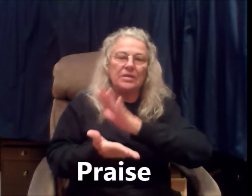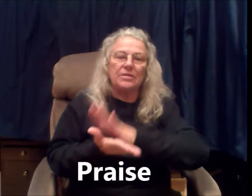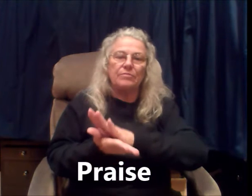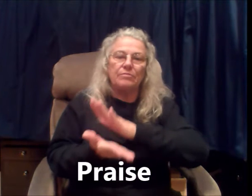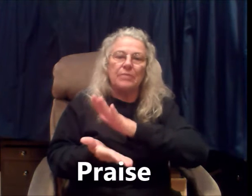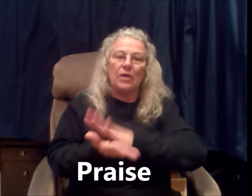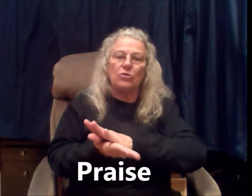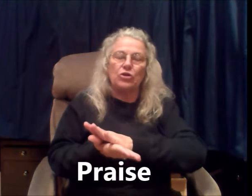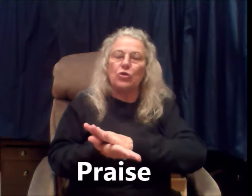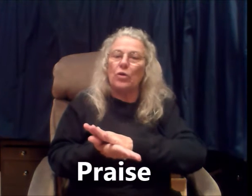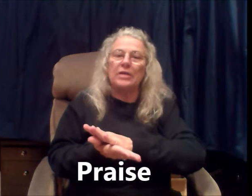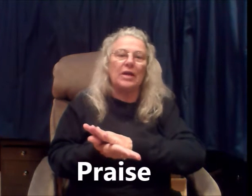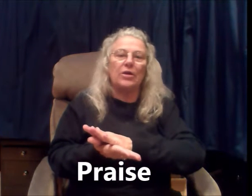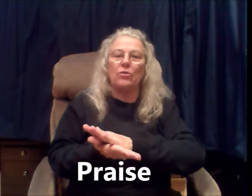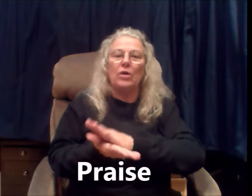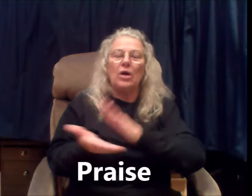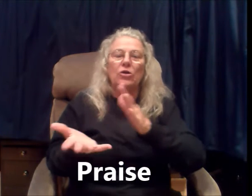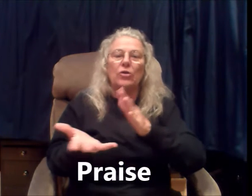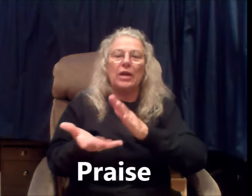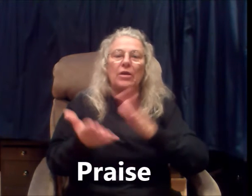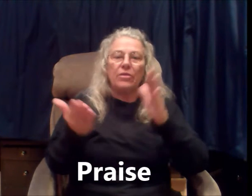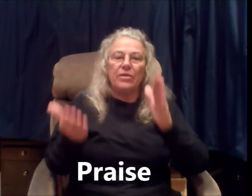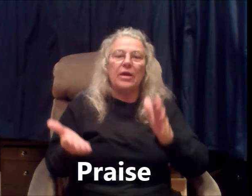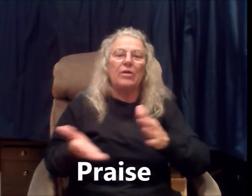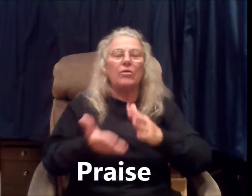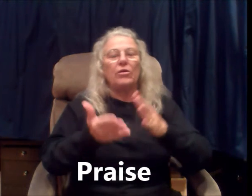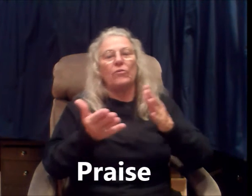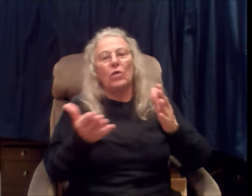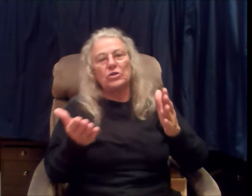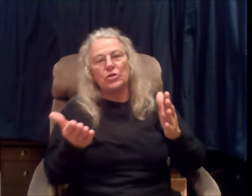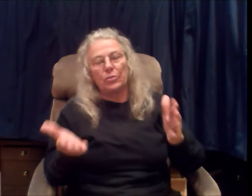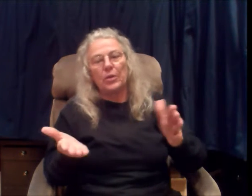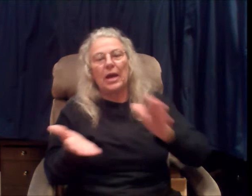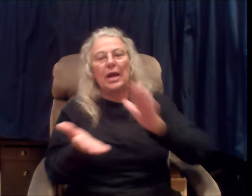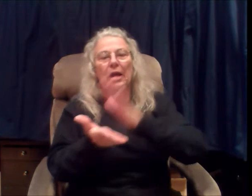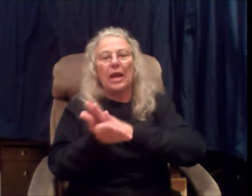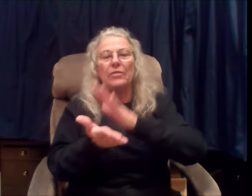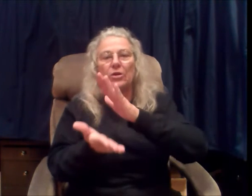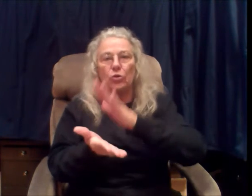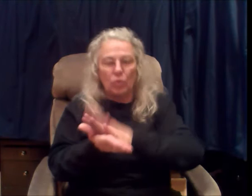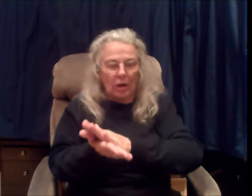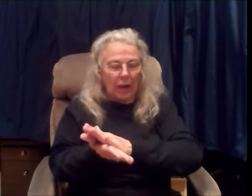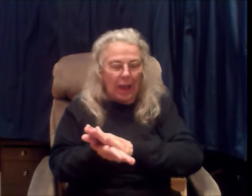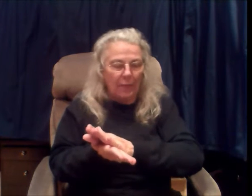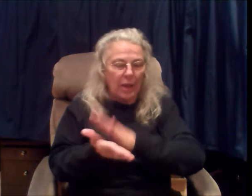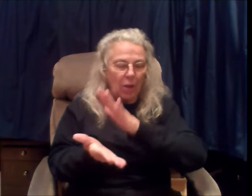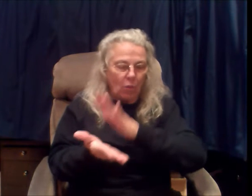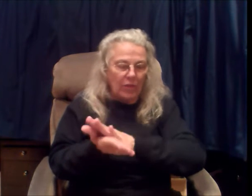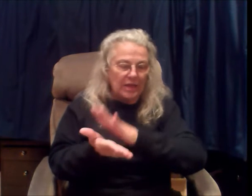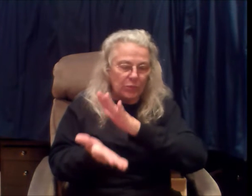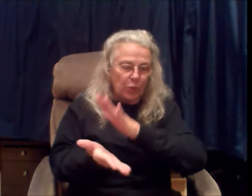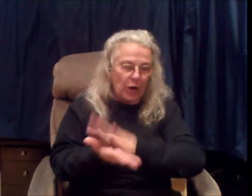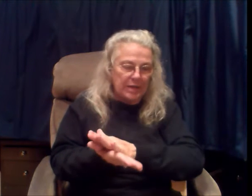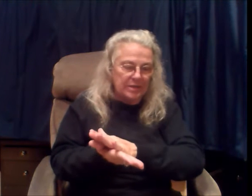Praises, and you're just going, it's like you're in a theater, you've watched the play, and then you clap. Well, that's